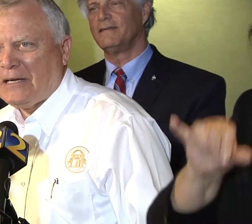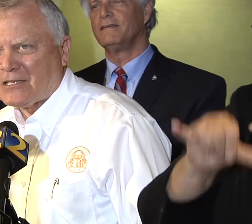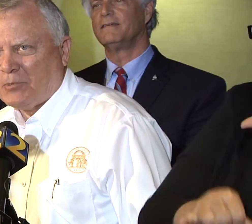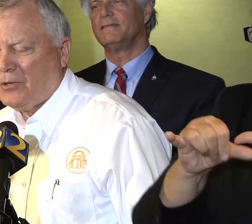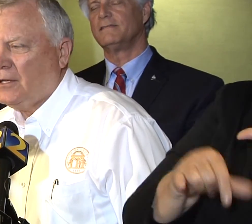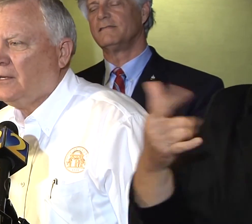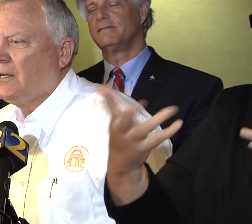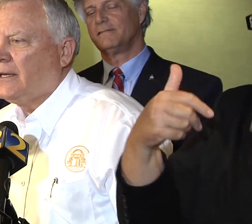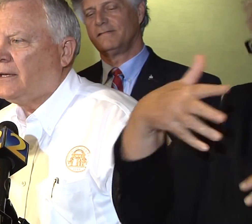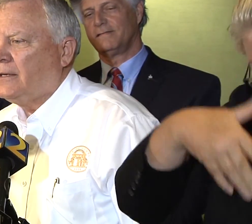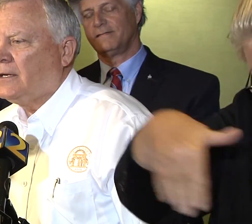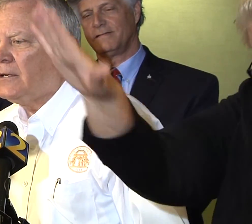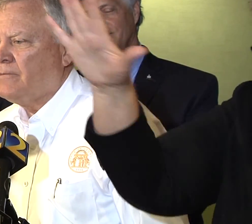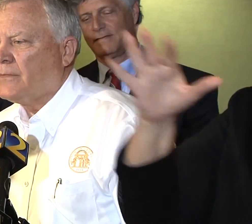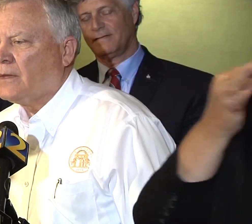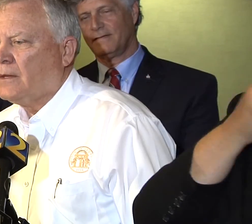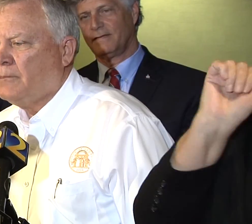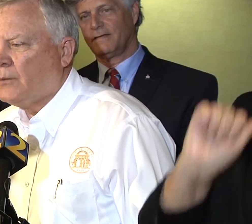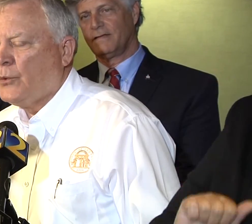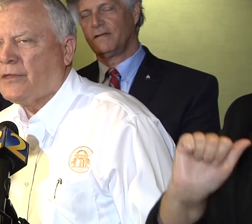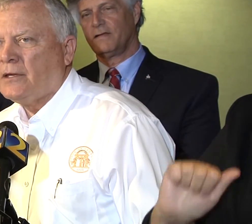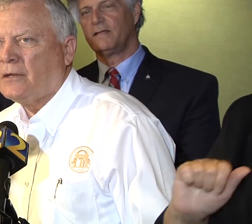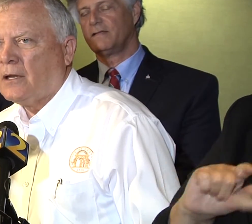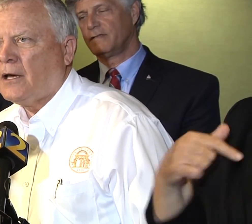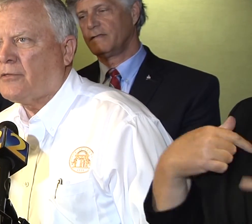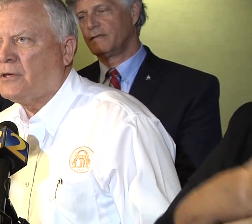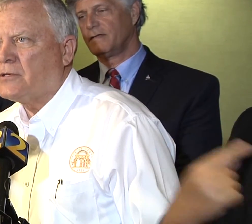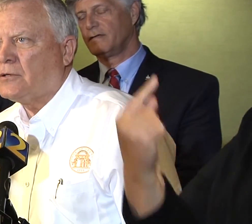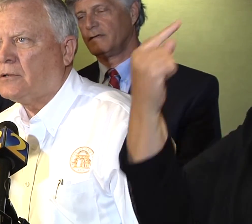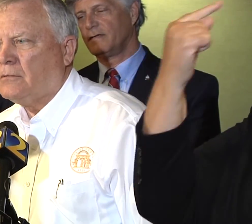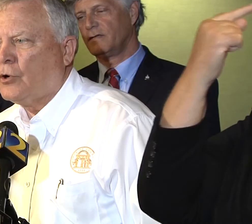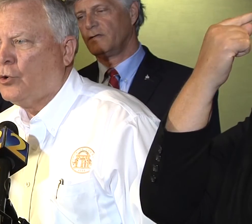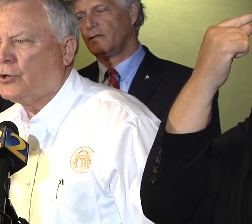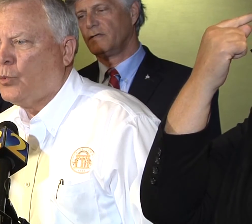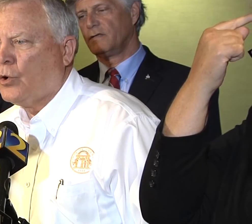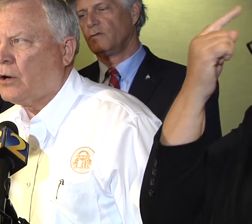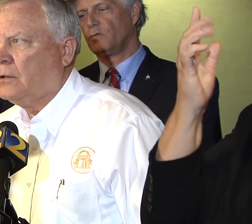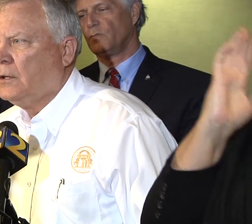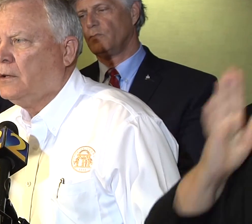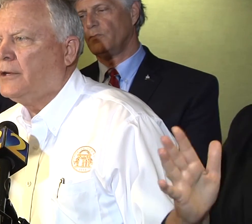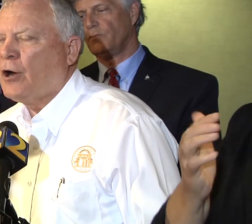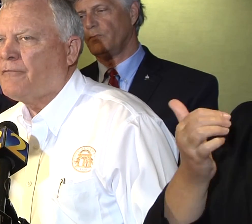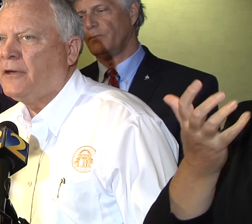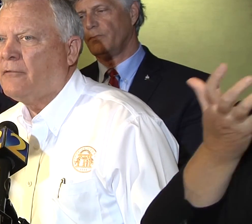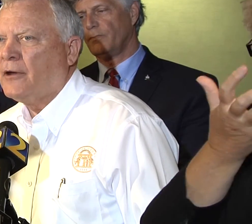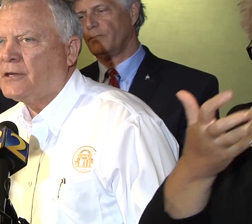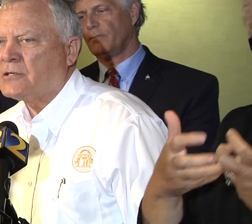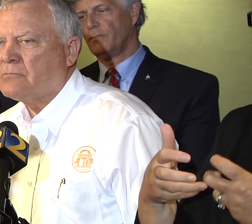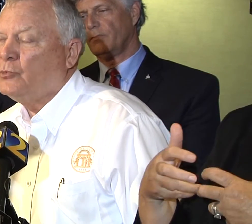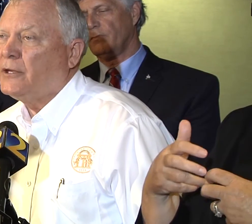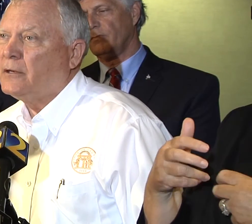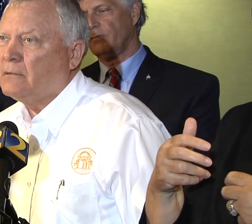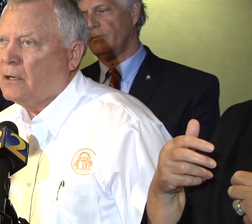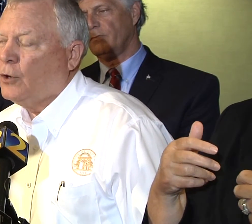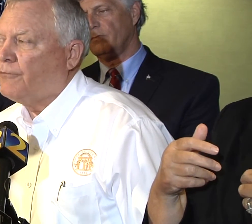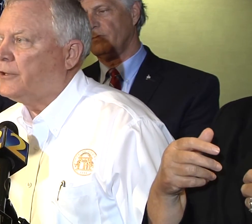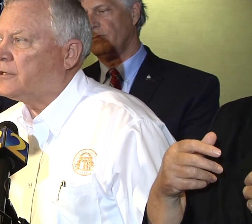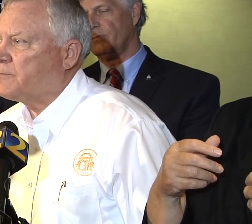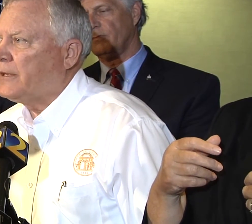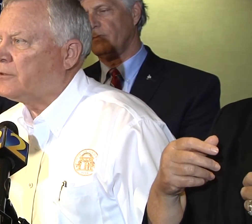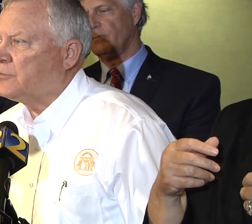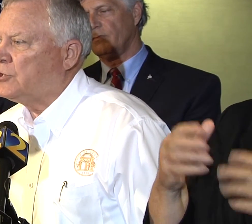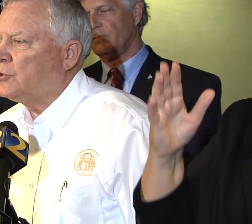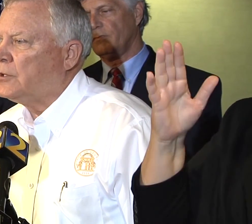soon as possible. But we think that a lot of things are going to work in our favor, as we can